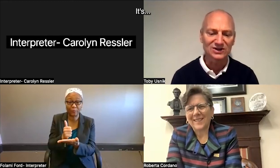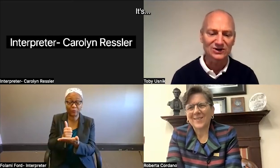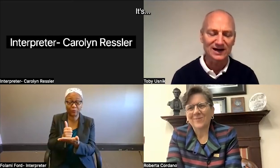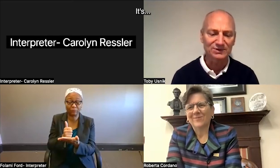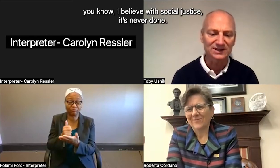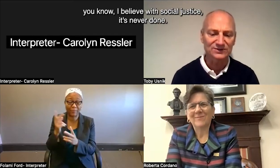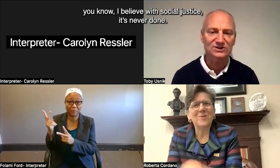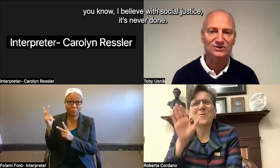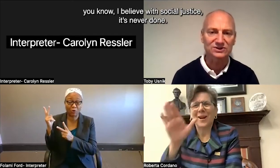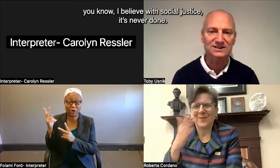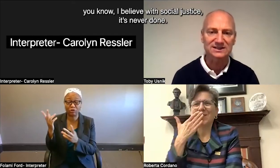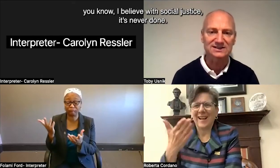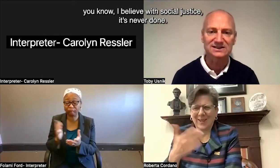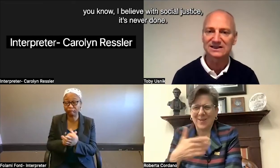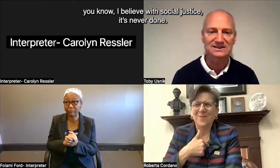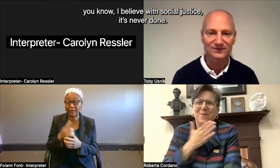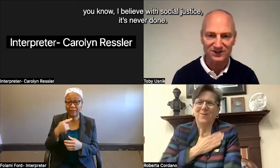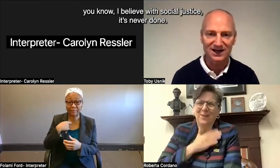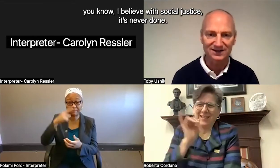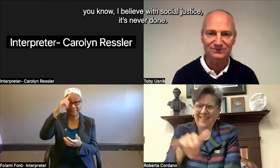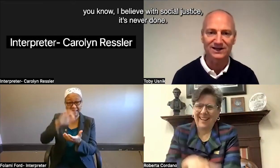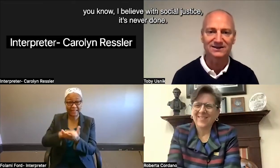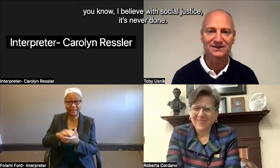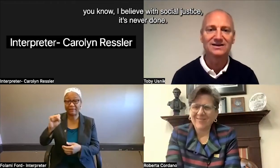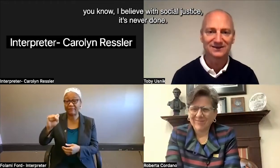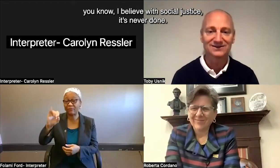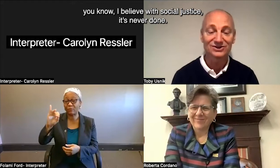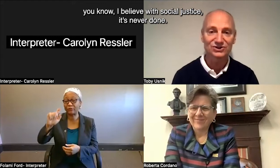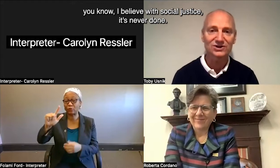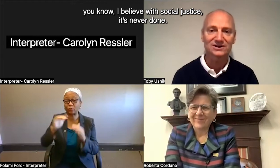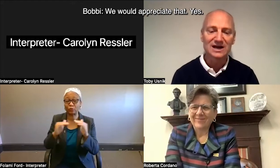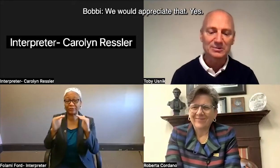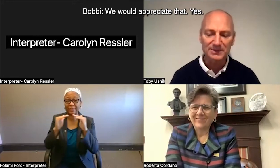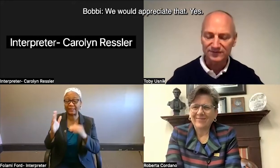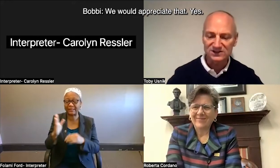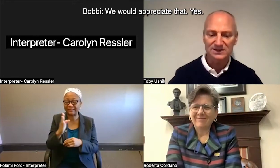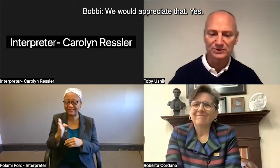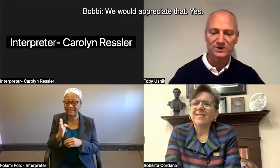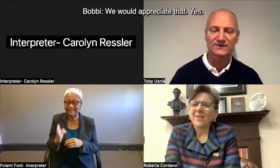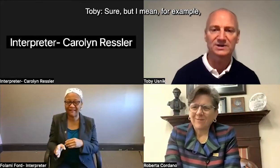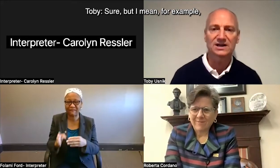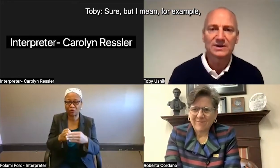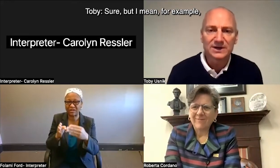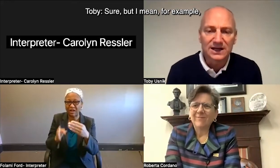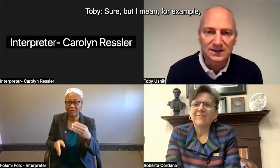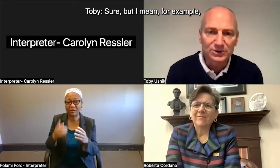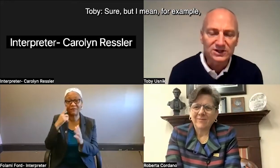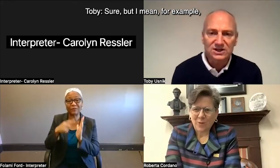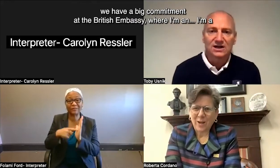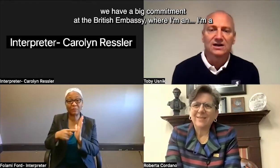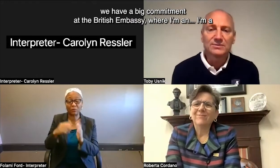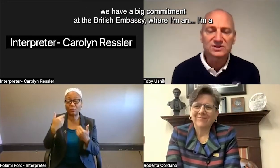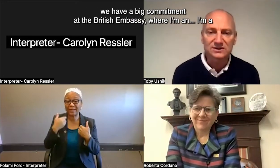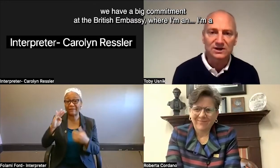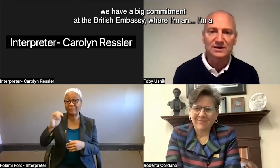I believe with social justice, it's never done. Thank appreciate that. Yes. Sure. But I mean, for example, we have a big commitment at the